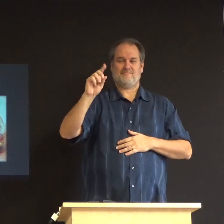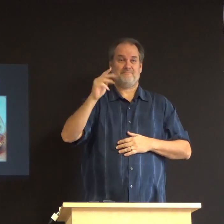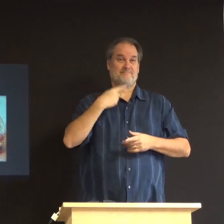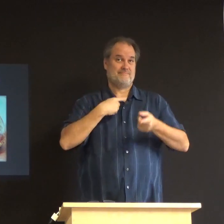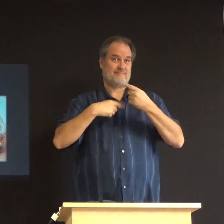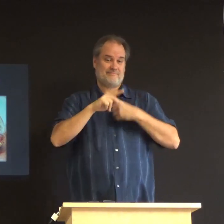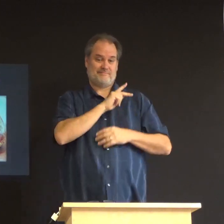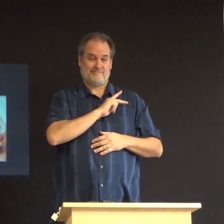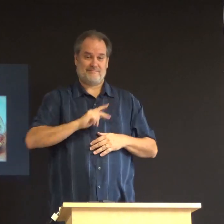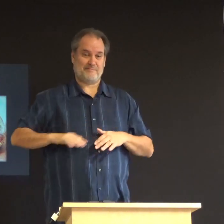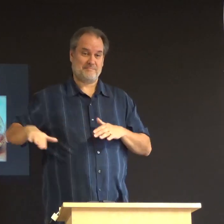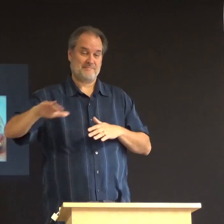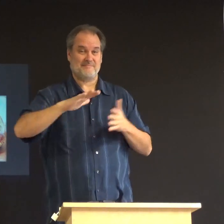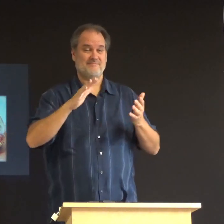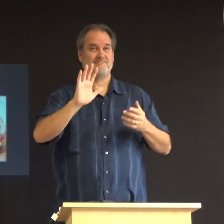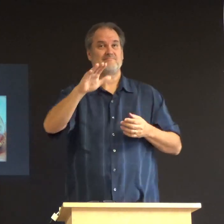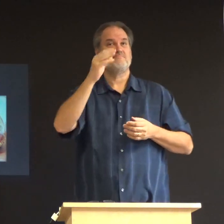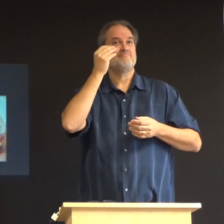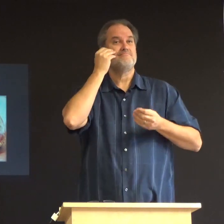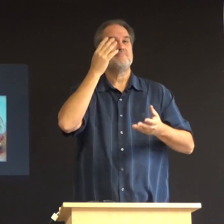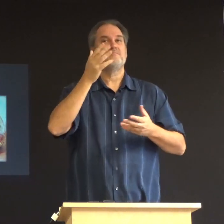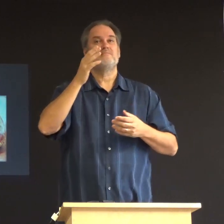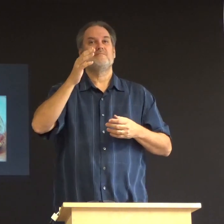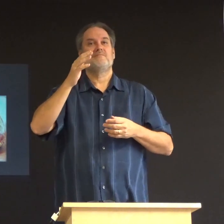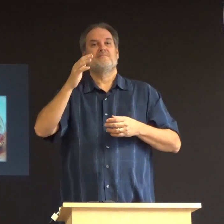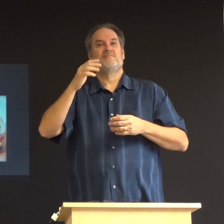Kingdom. His own kingdom of earth.